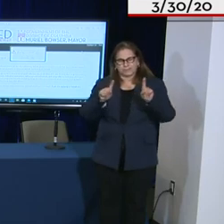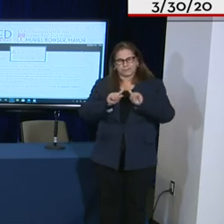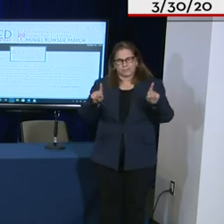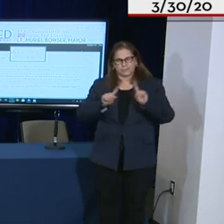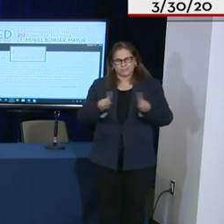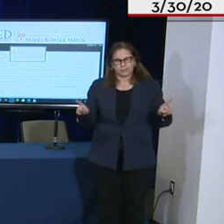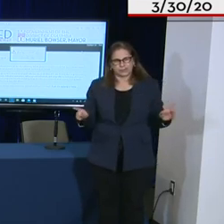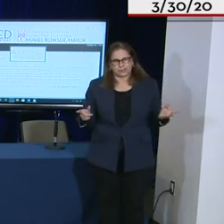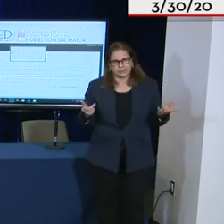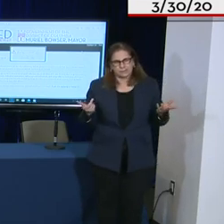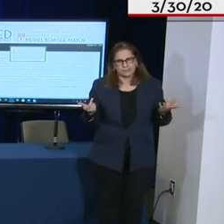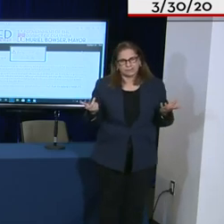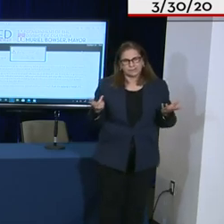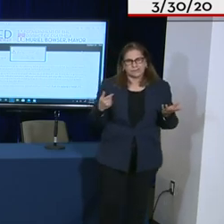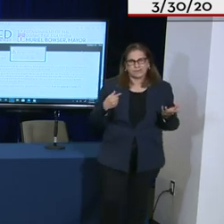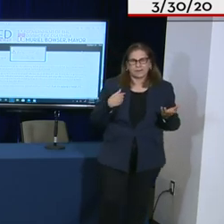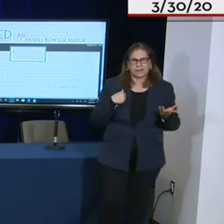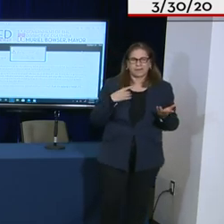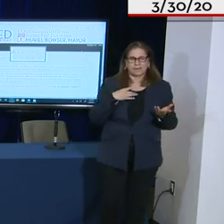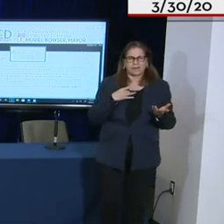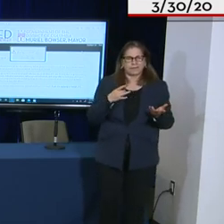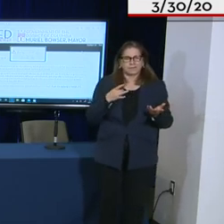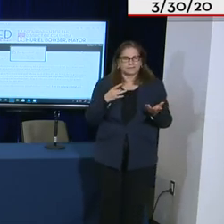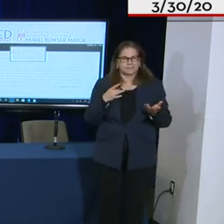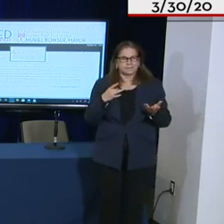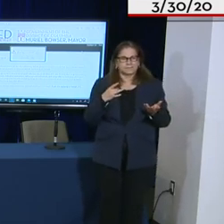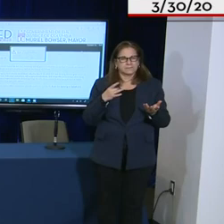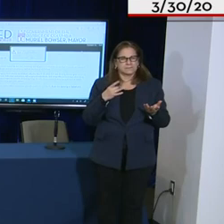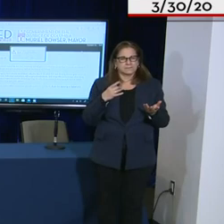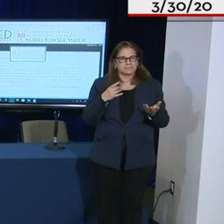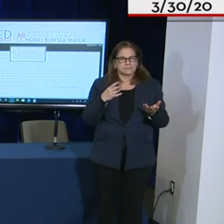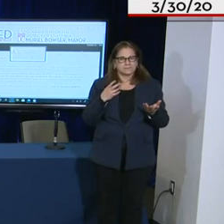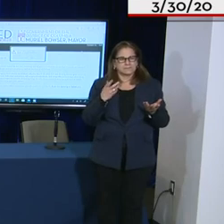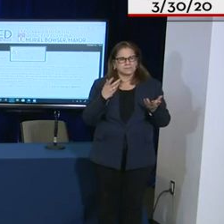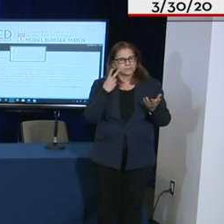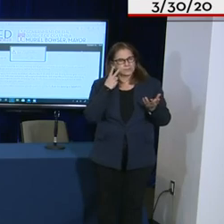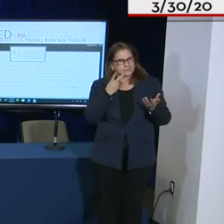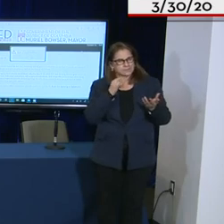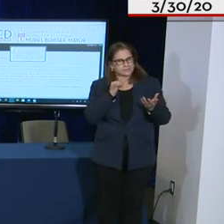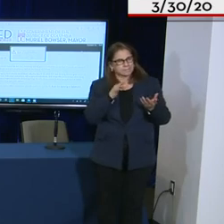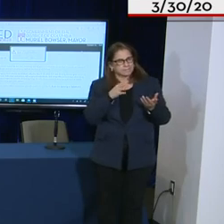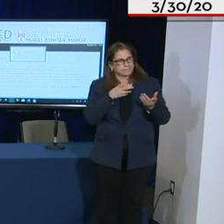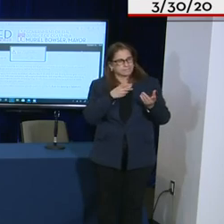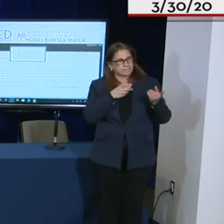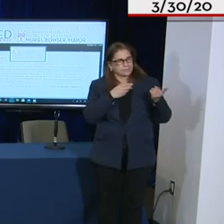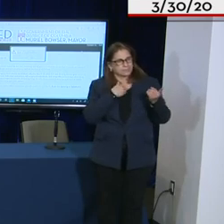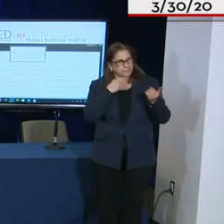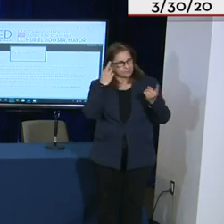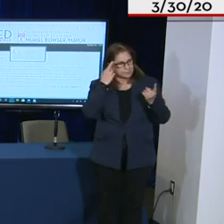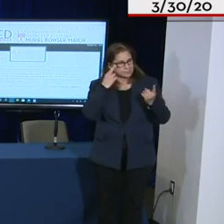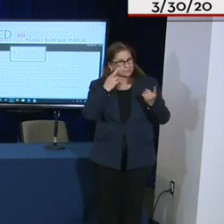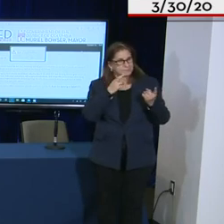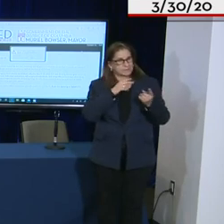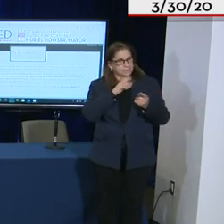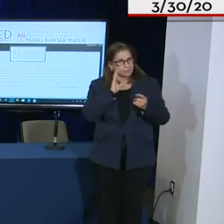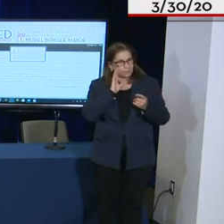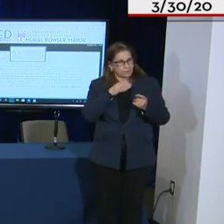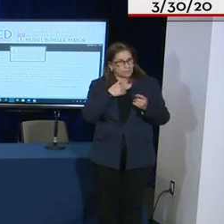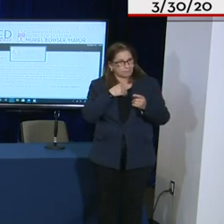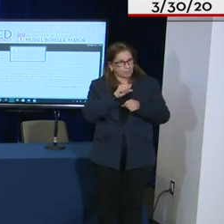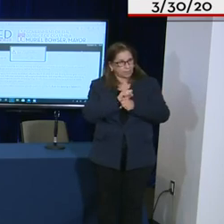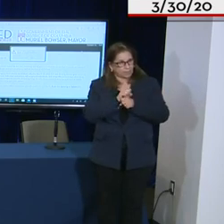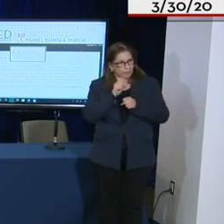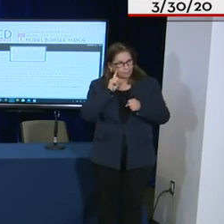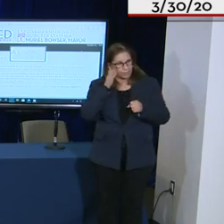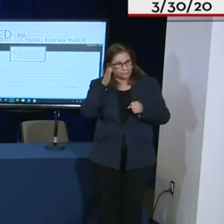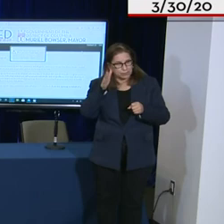a reasonable assurance of future work. Is there a reasonable assurance of future work? If yes, then perhaps